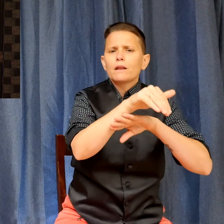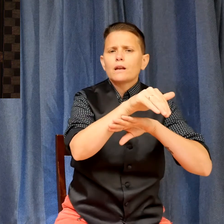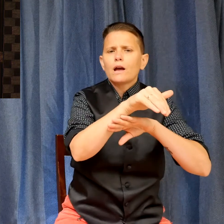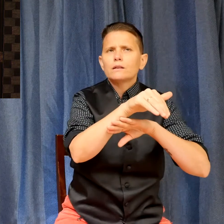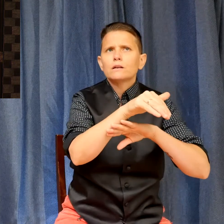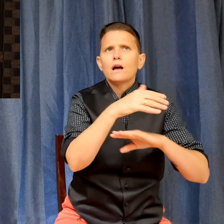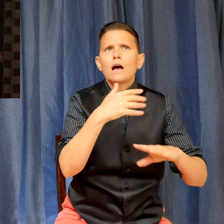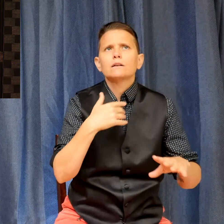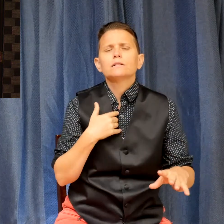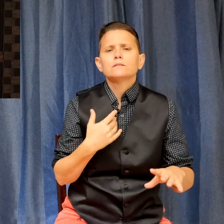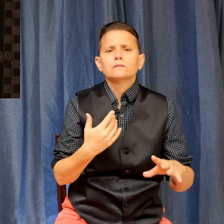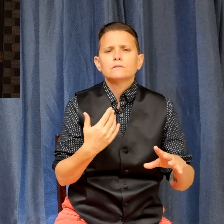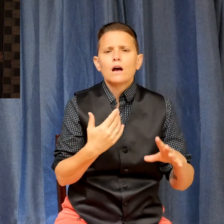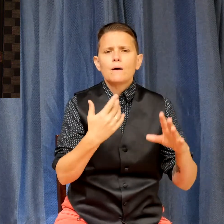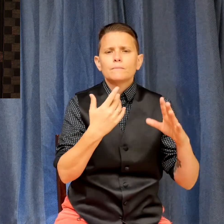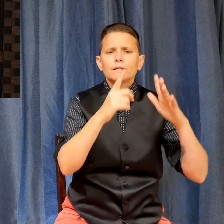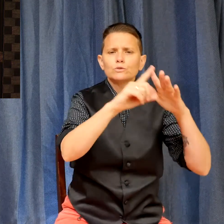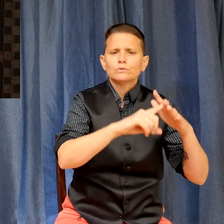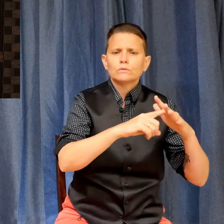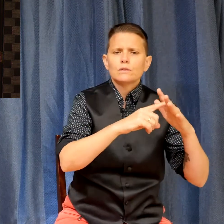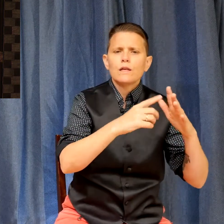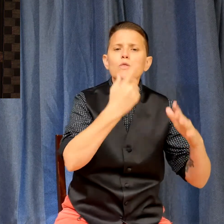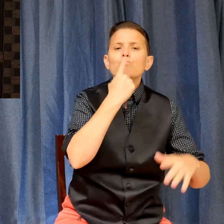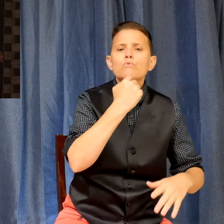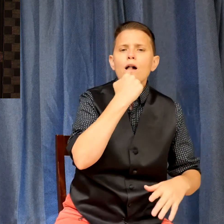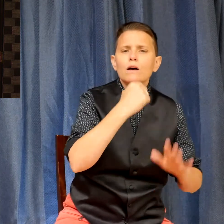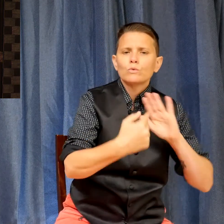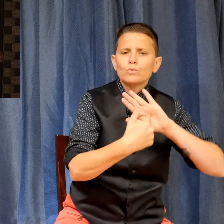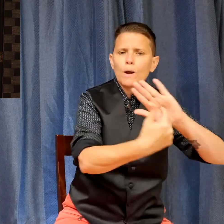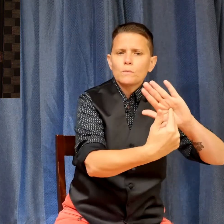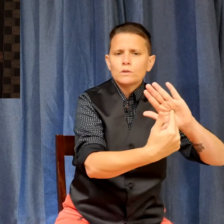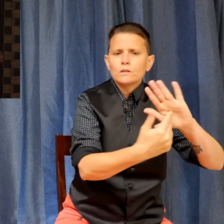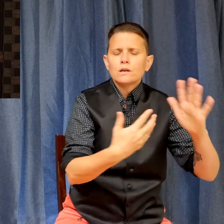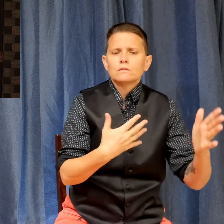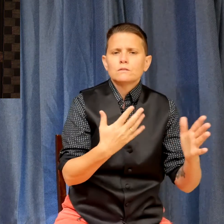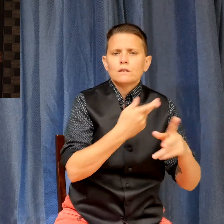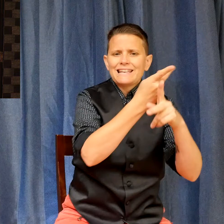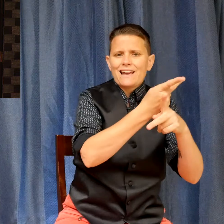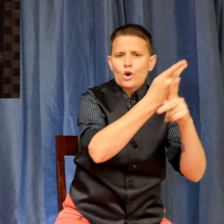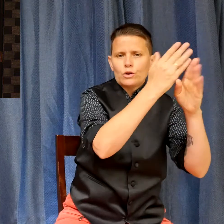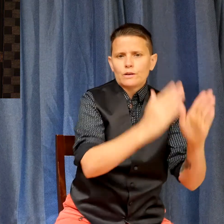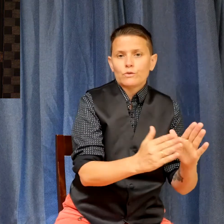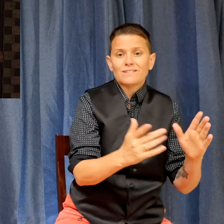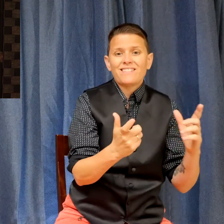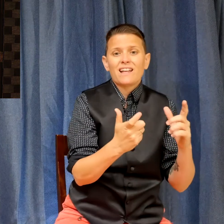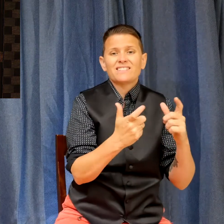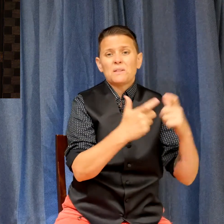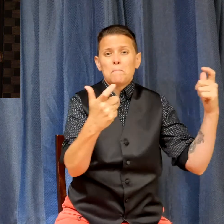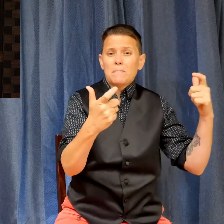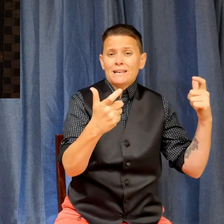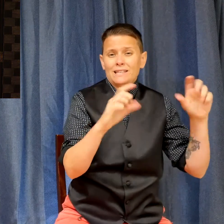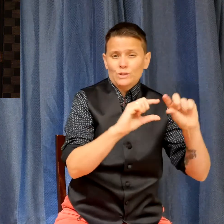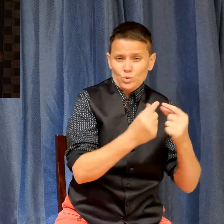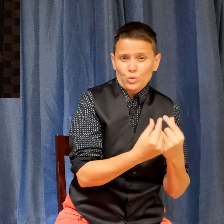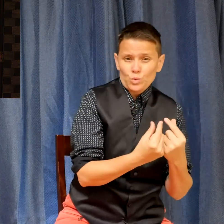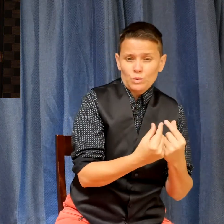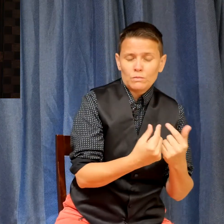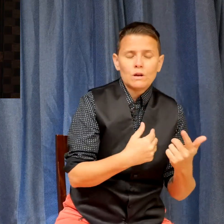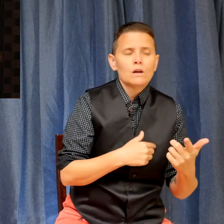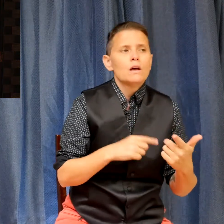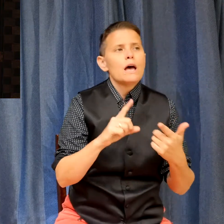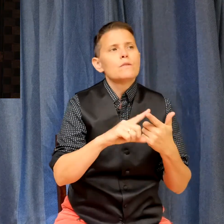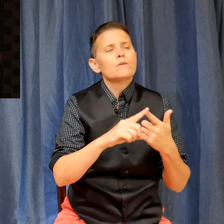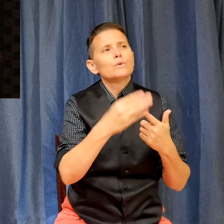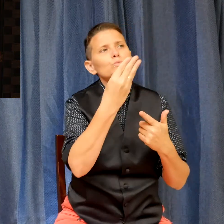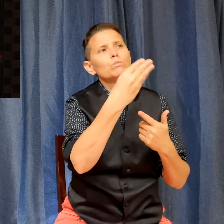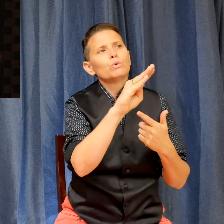in the park. Oh, wow. And then I want to say it's blue lanterns for all the